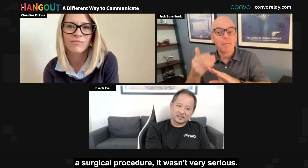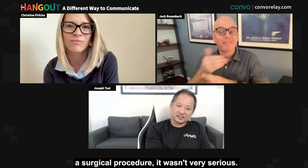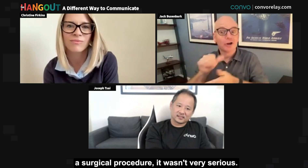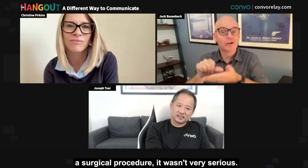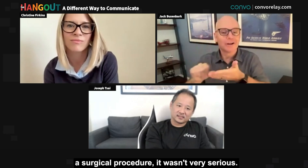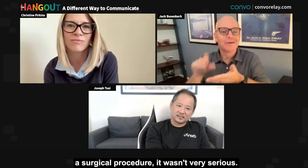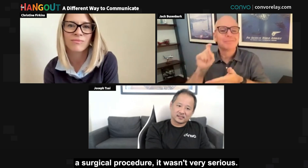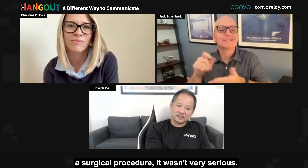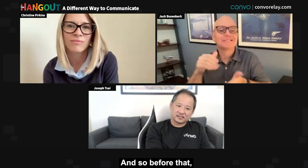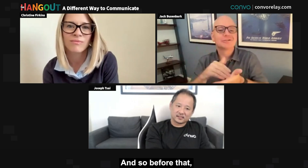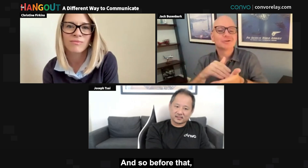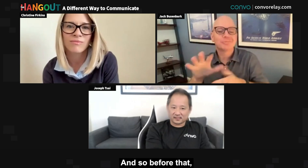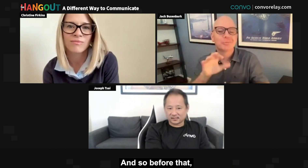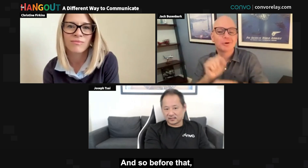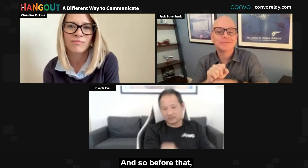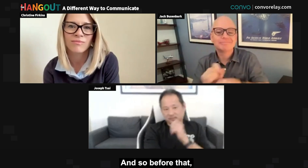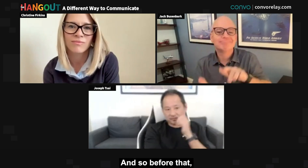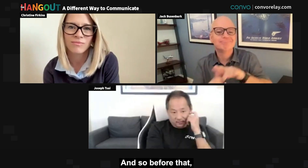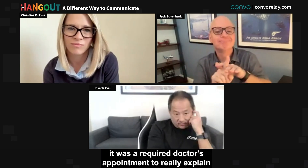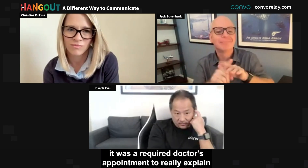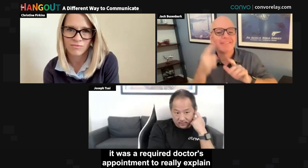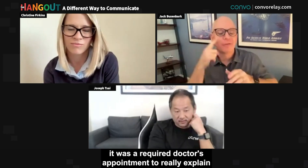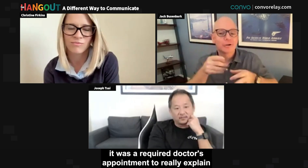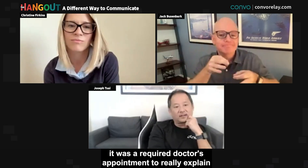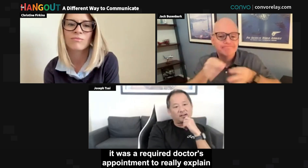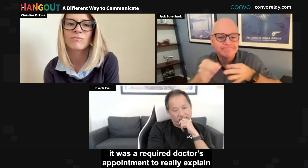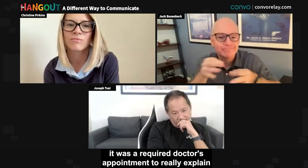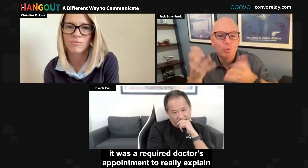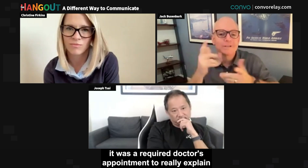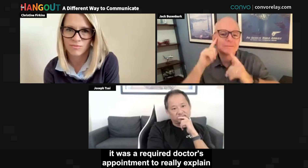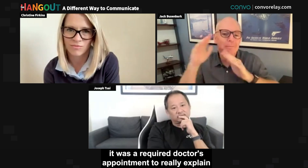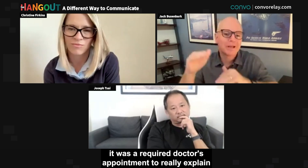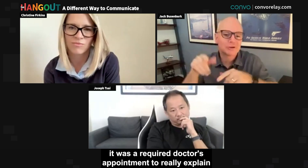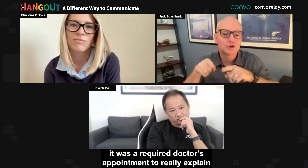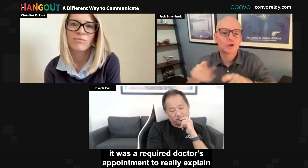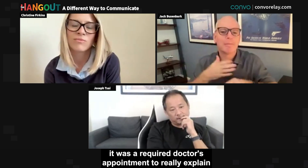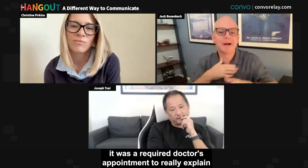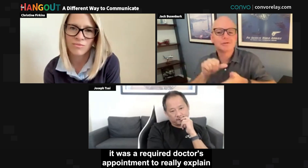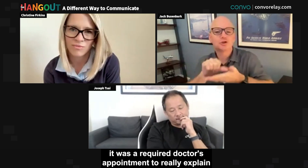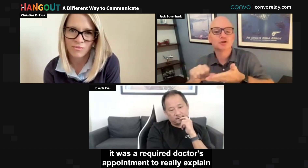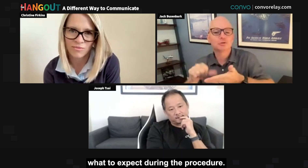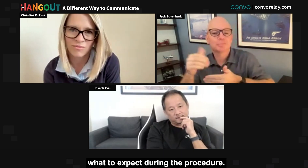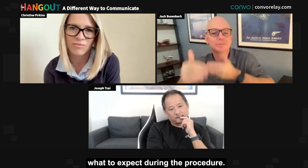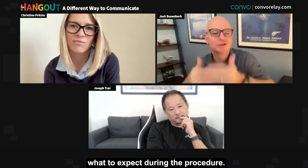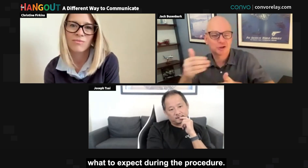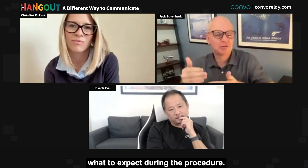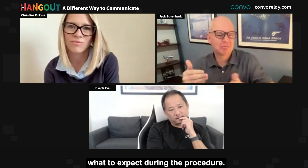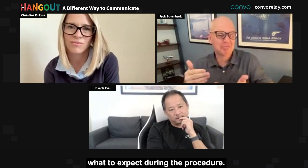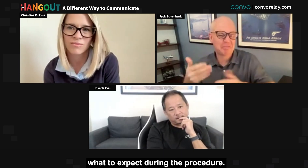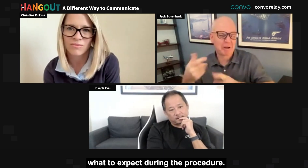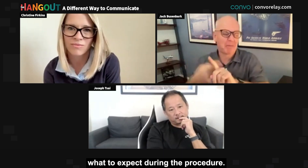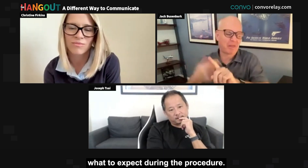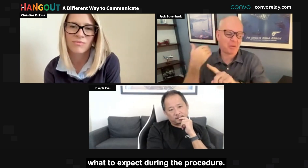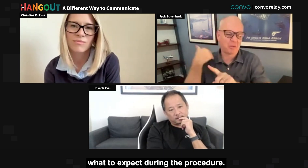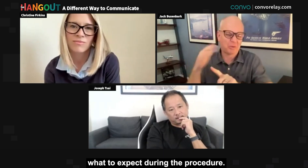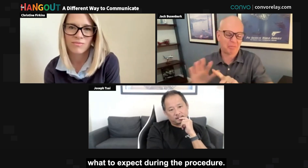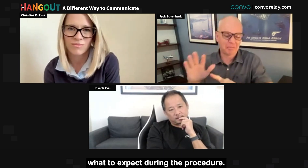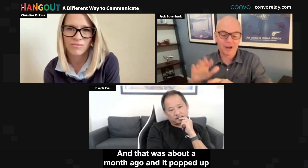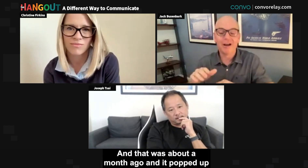very serious. And so before that, it was a required doctor's appointment to really explain what to expect during the procedure. And that was